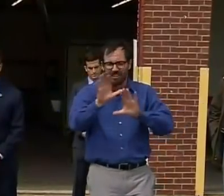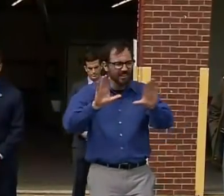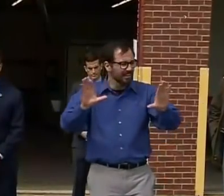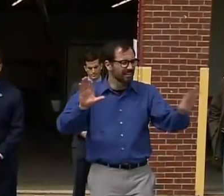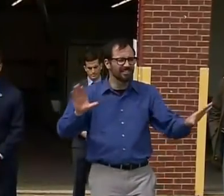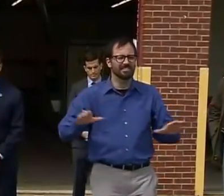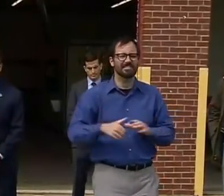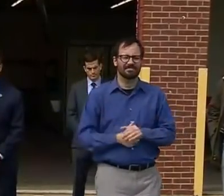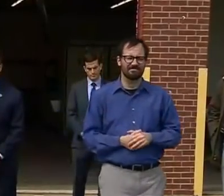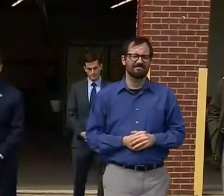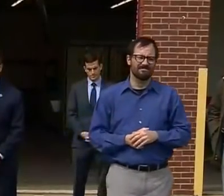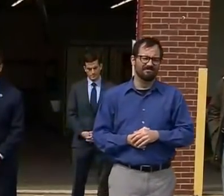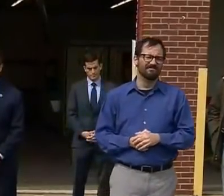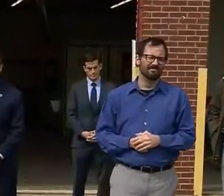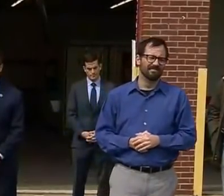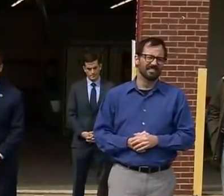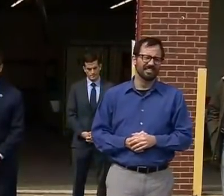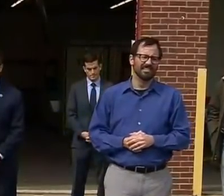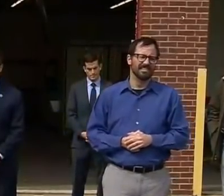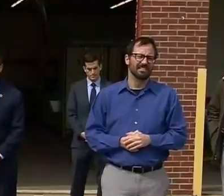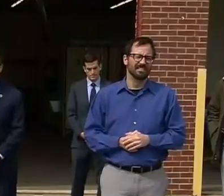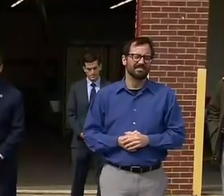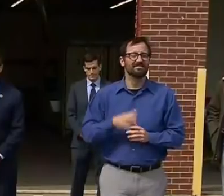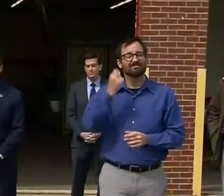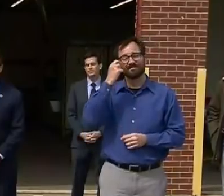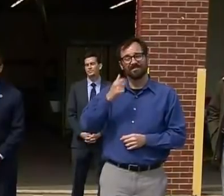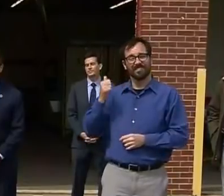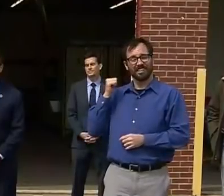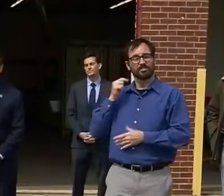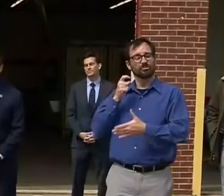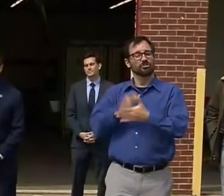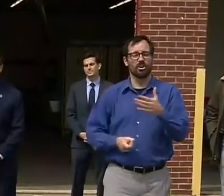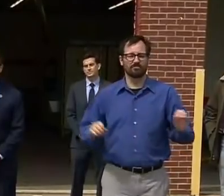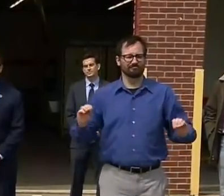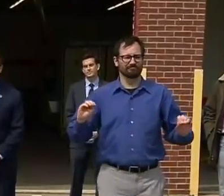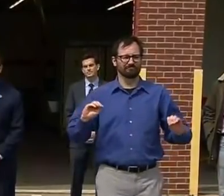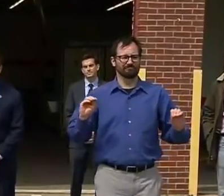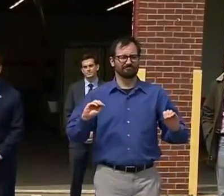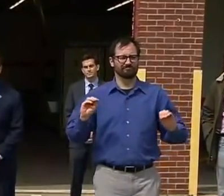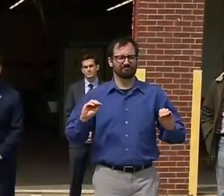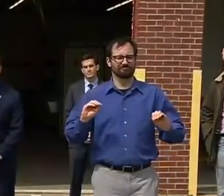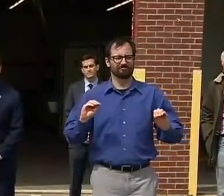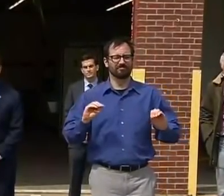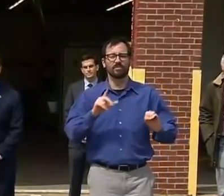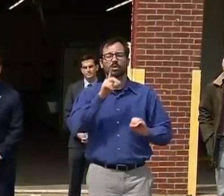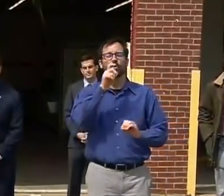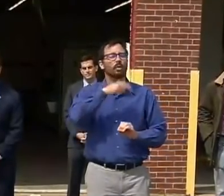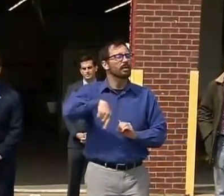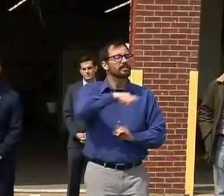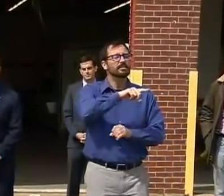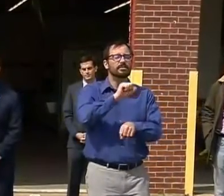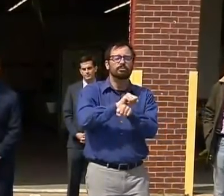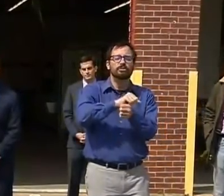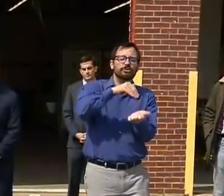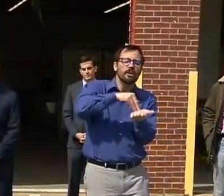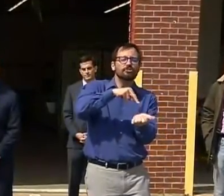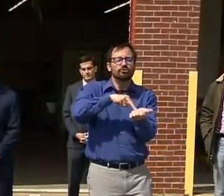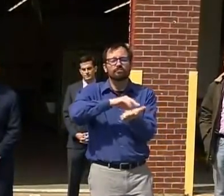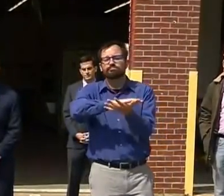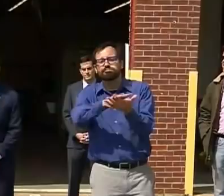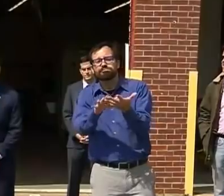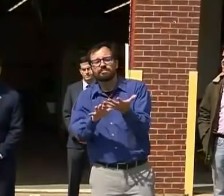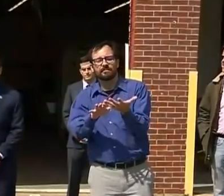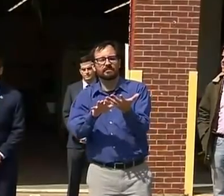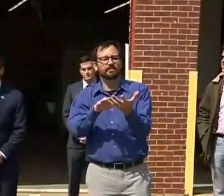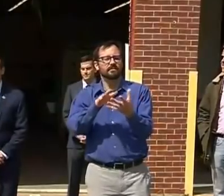healthcare providers thanks to a federal contract. Good things happen sometimes when people work together, and this is another great example of